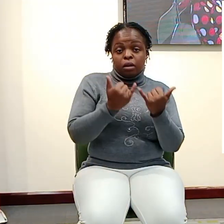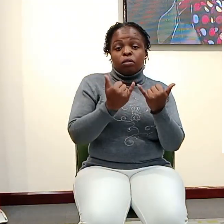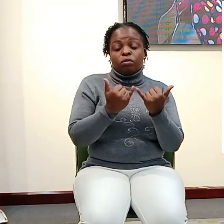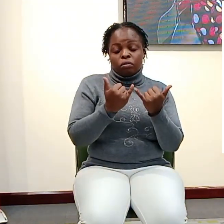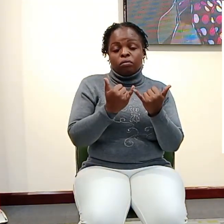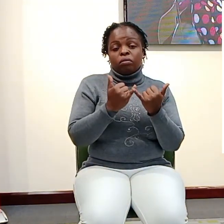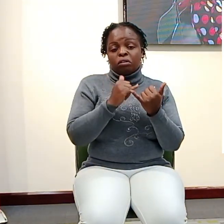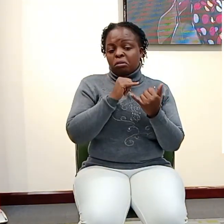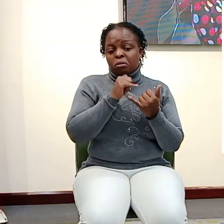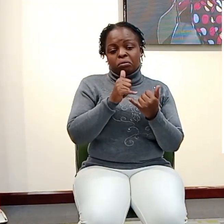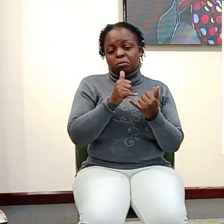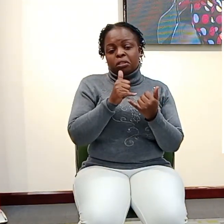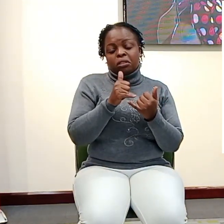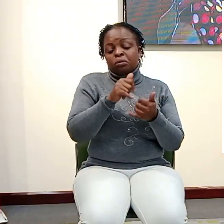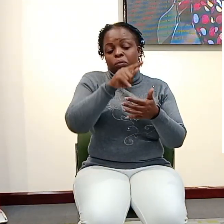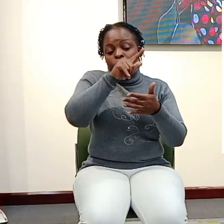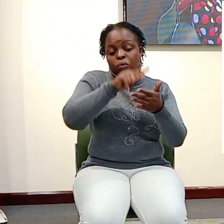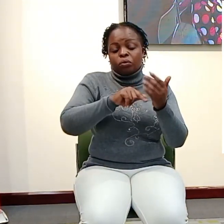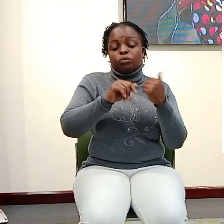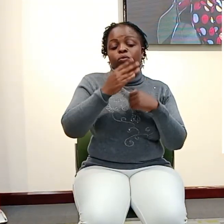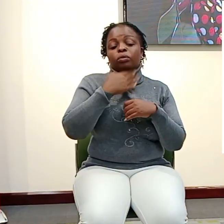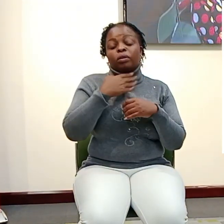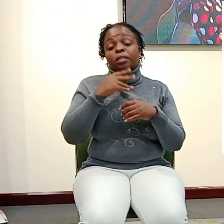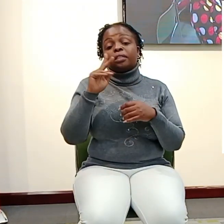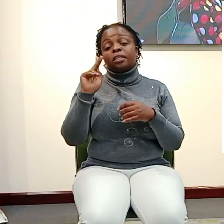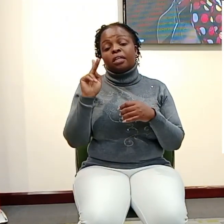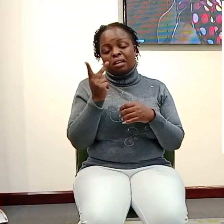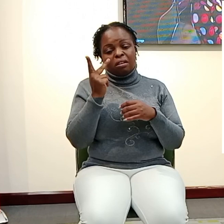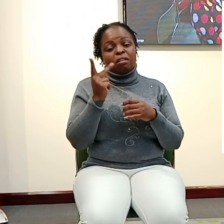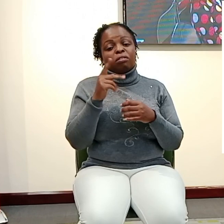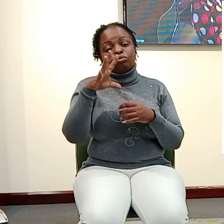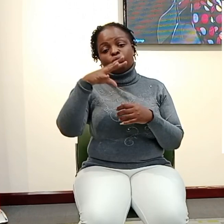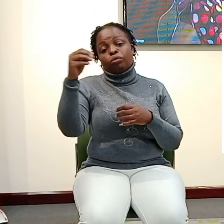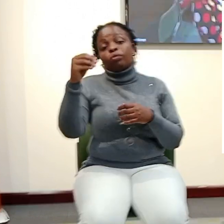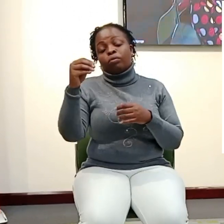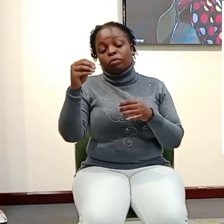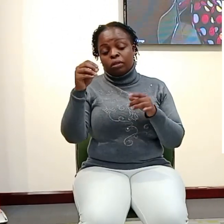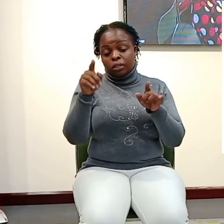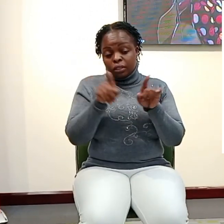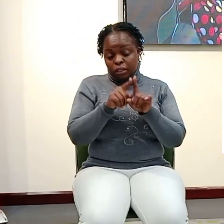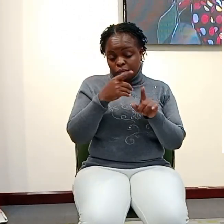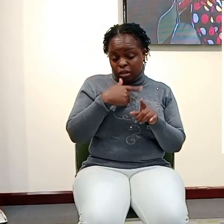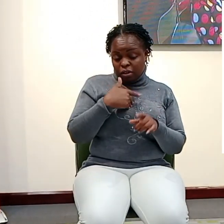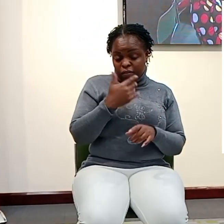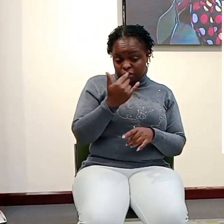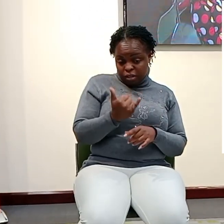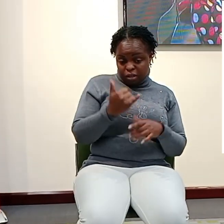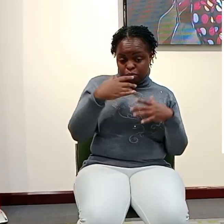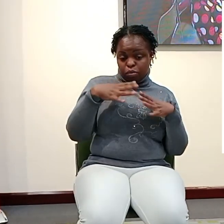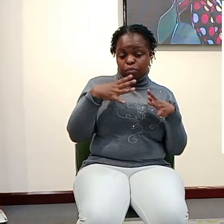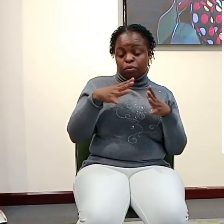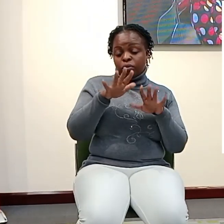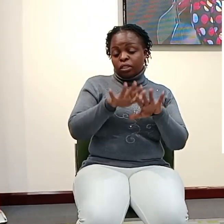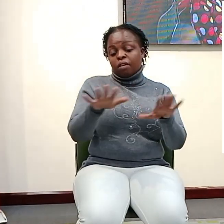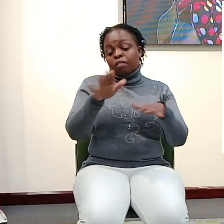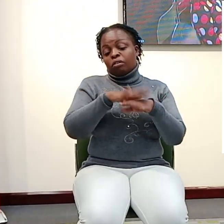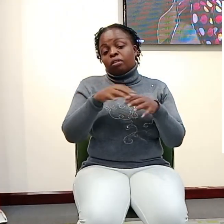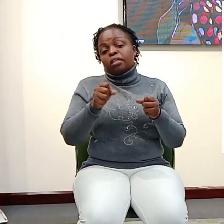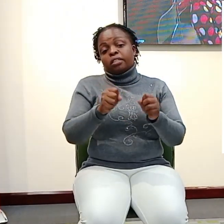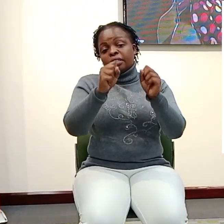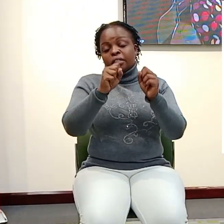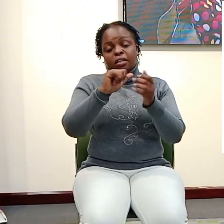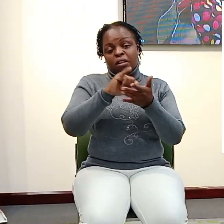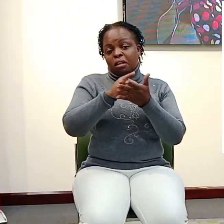is not where any of us want to see Kenya going. To have young people shot on the streets is not the